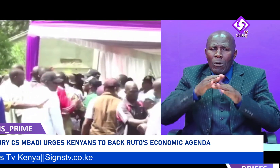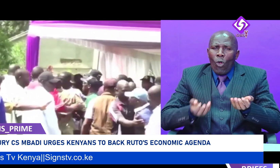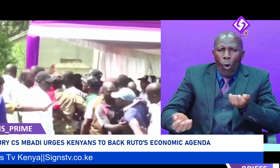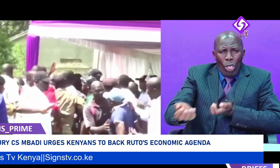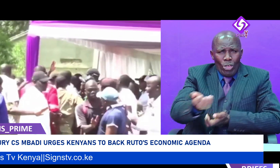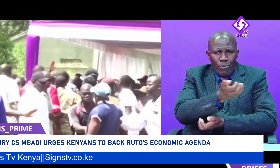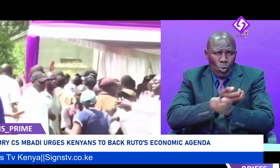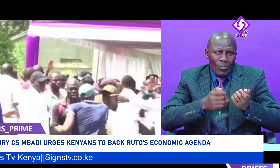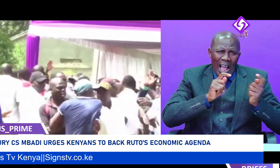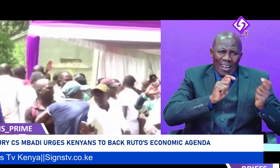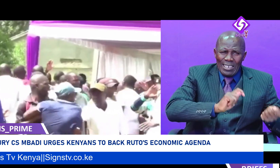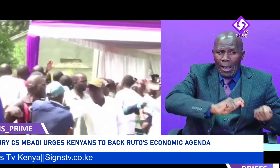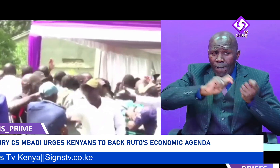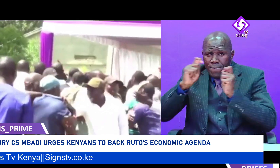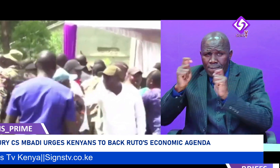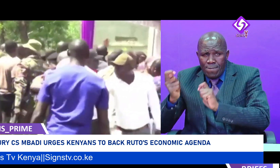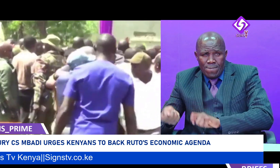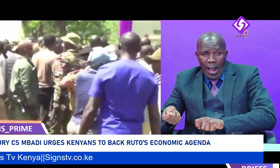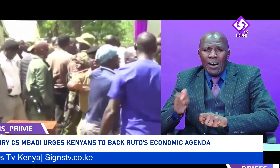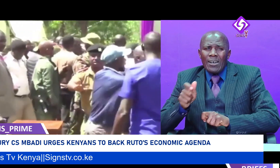economic transformation agenda, BETA,